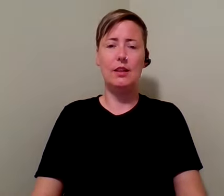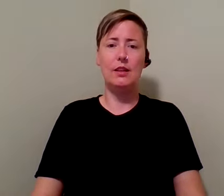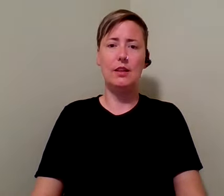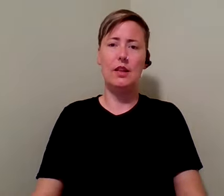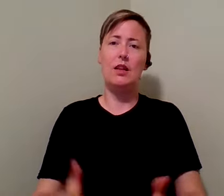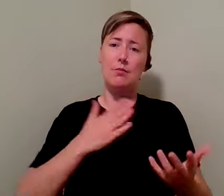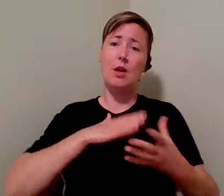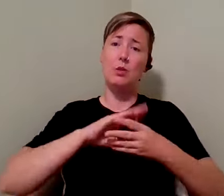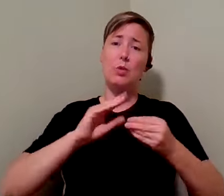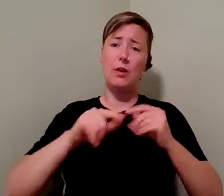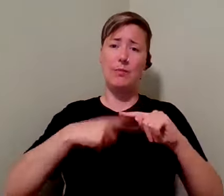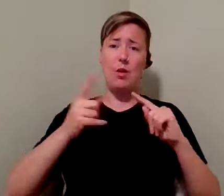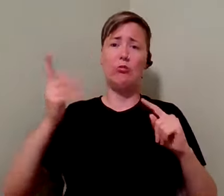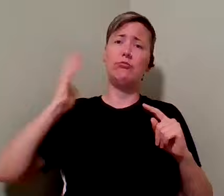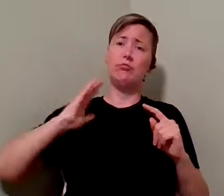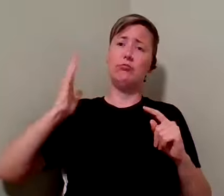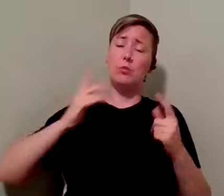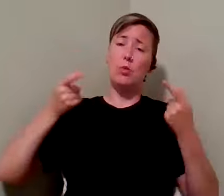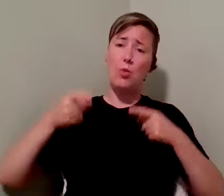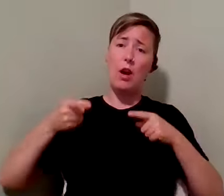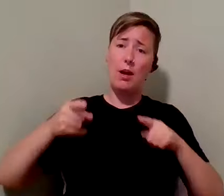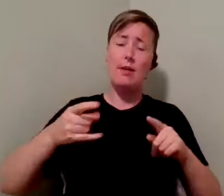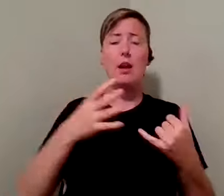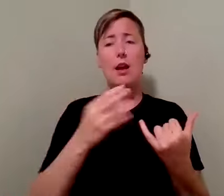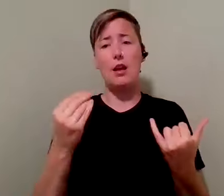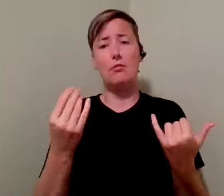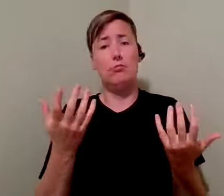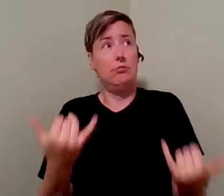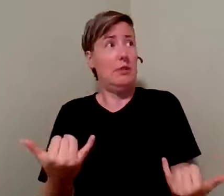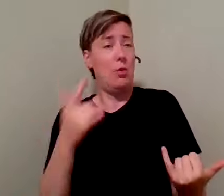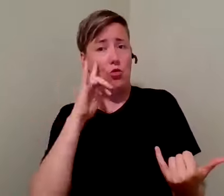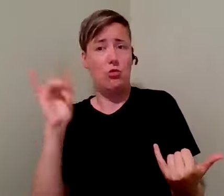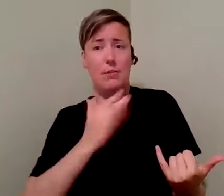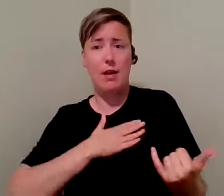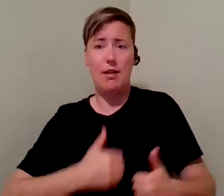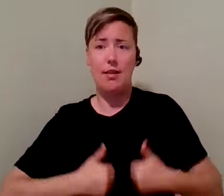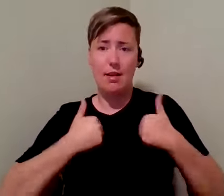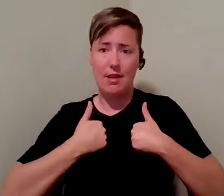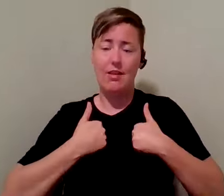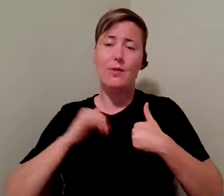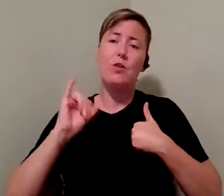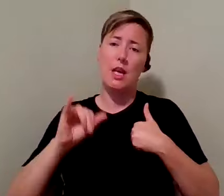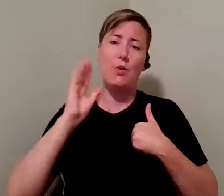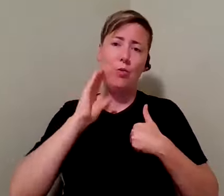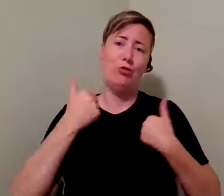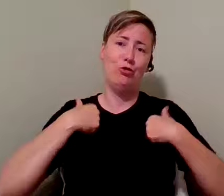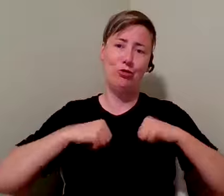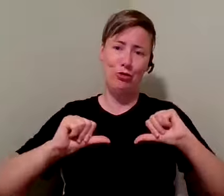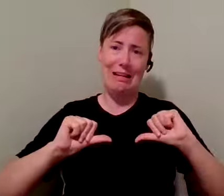like, what happened, and what we are like here, what we are like now. And I'm going to try to the best of my ability to stick to that